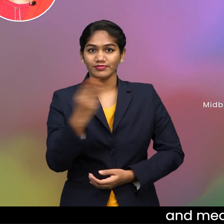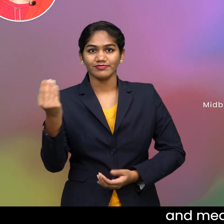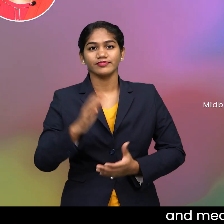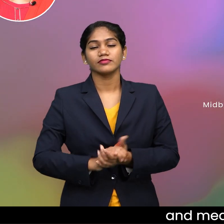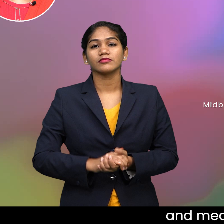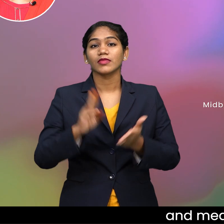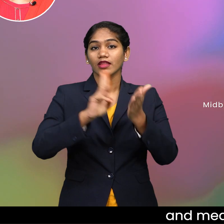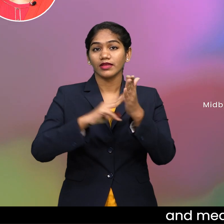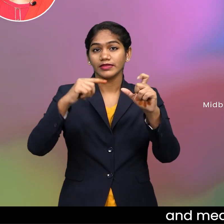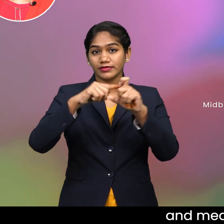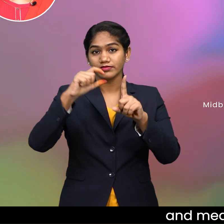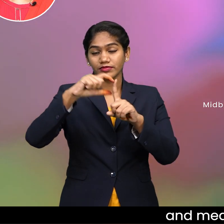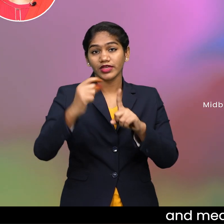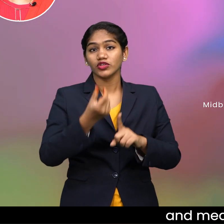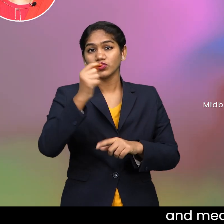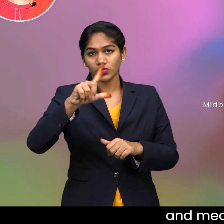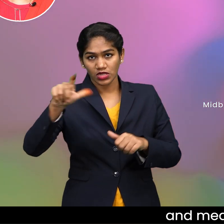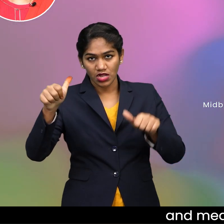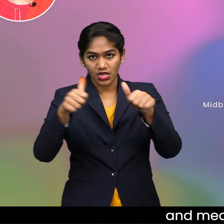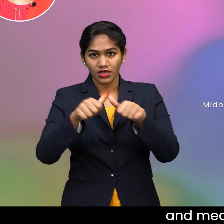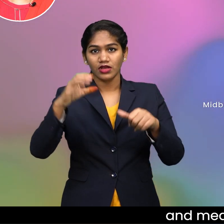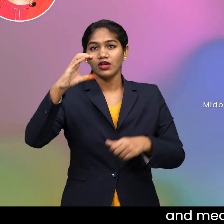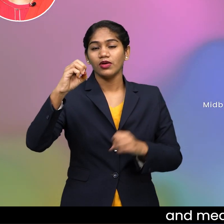and medulla oblongata.